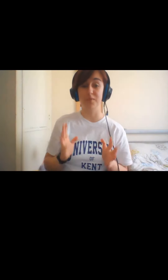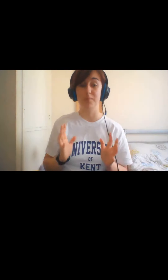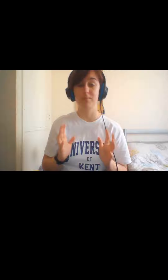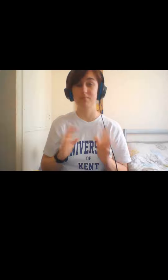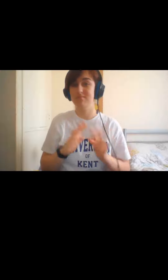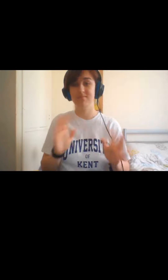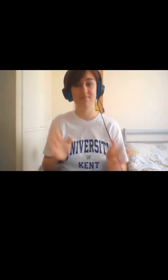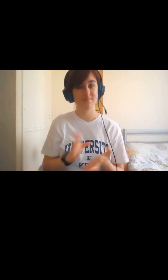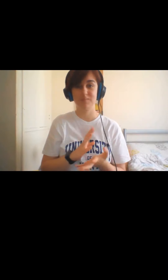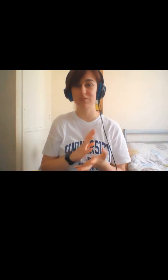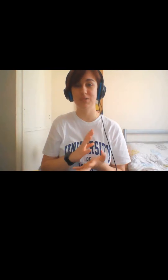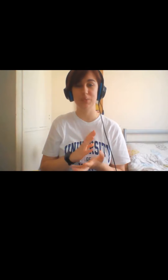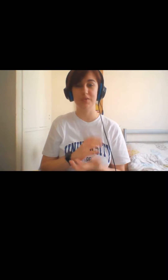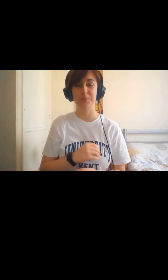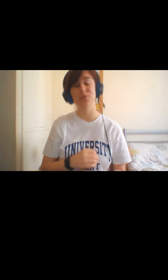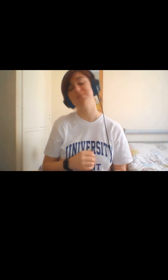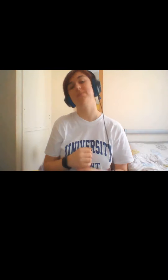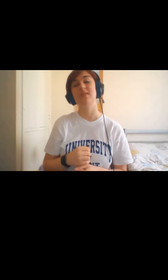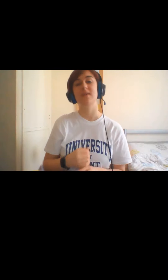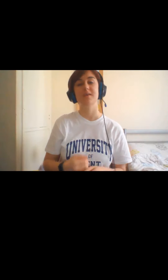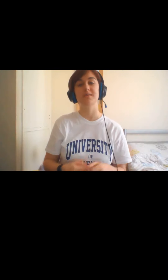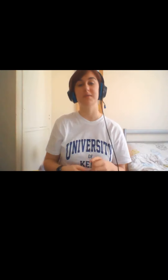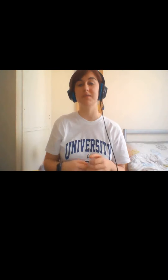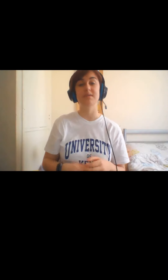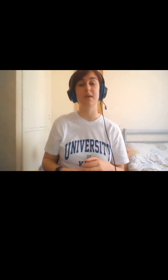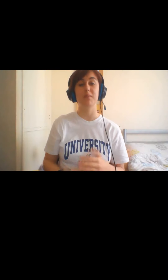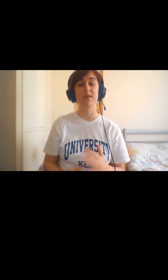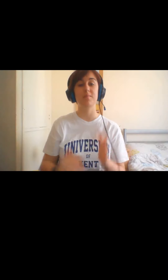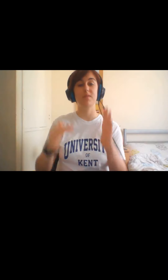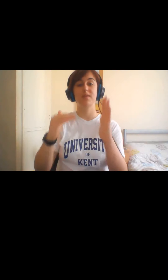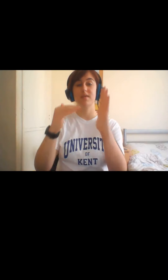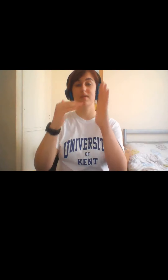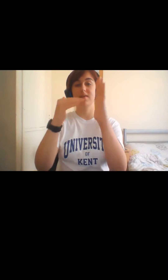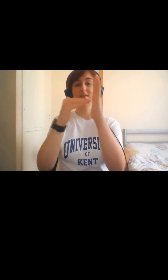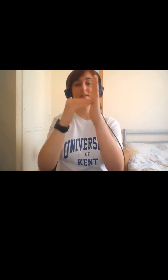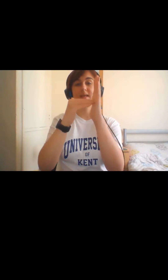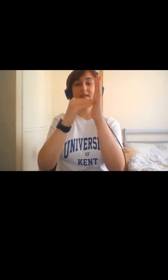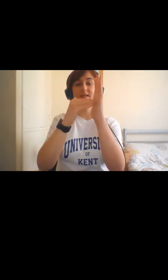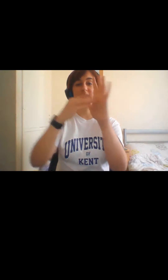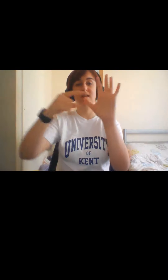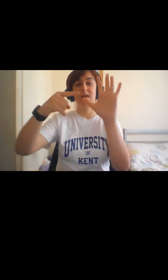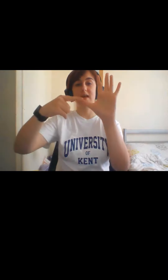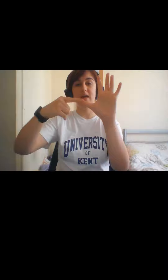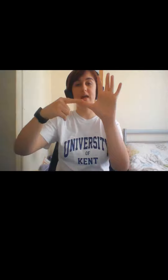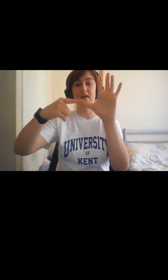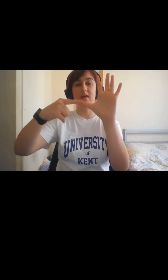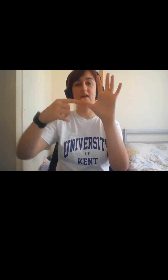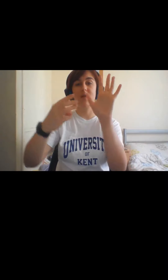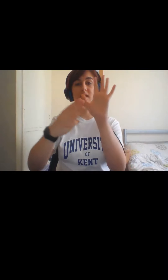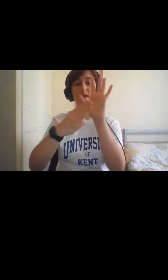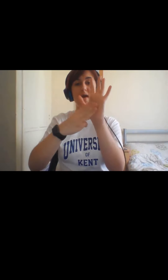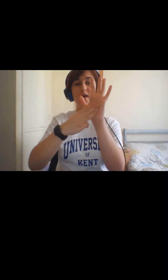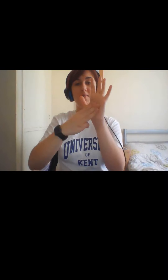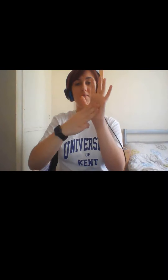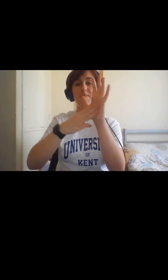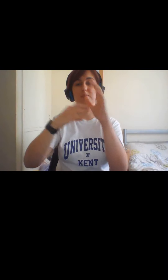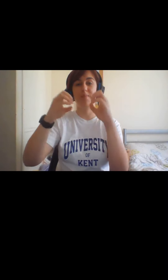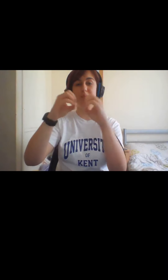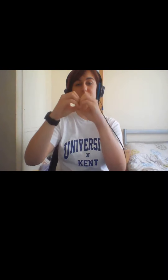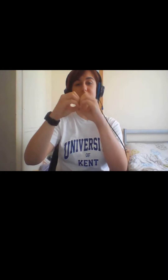them just once more. So it's Zambia, Z, A, M,